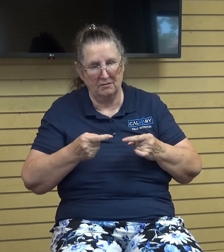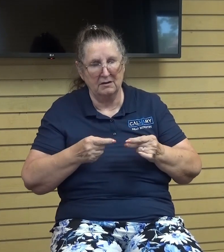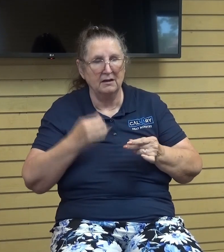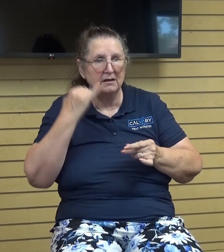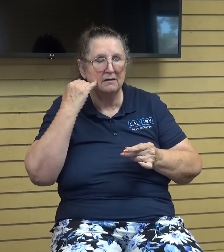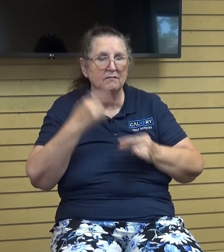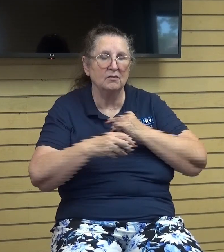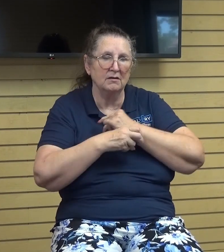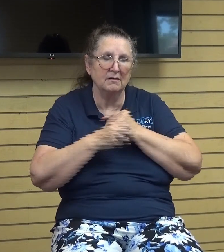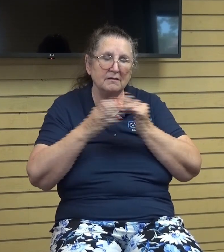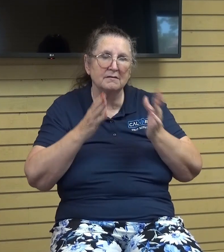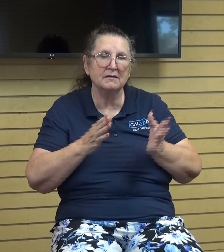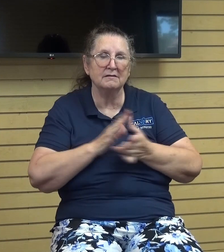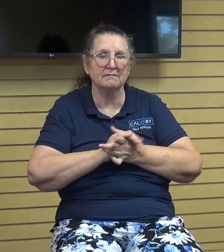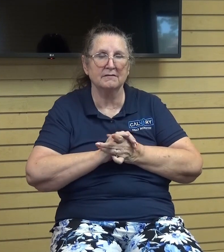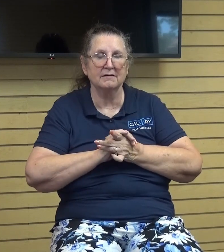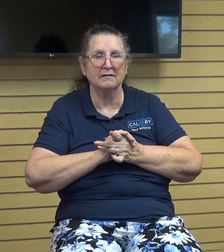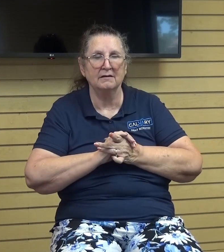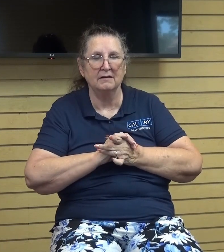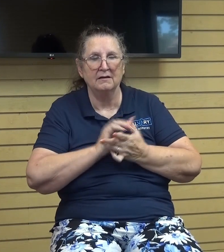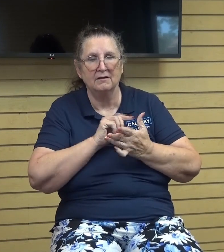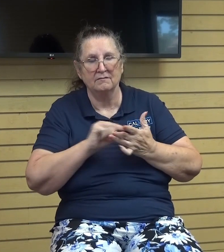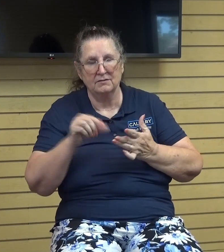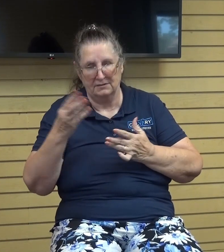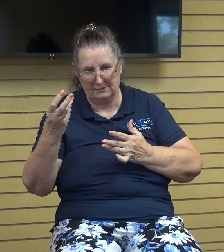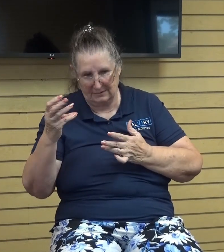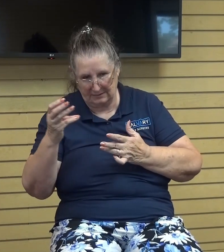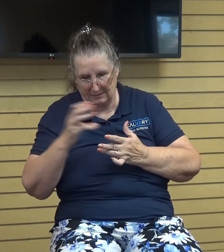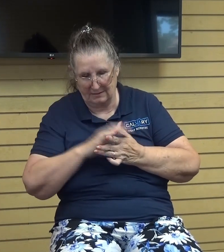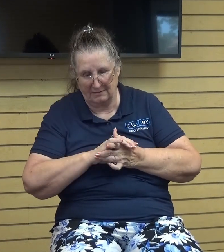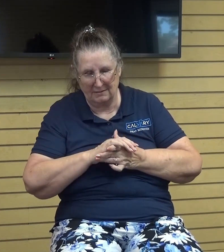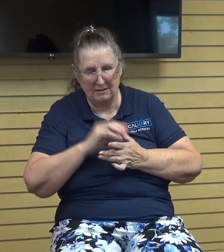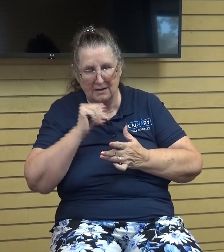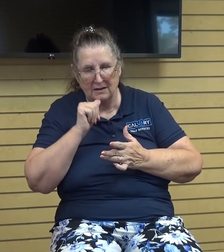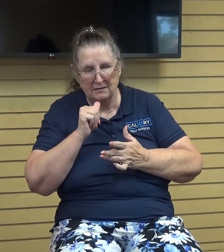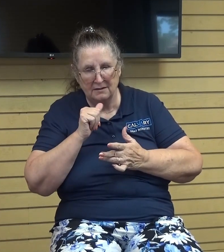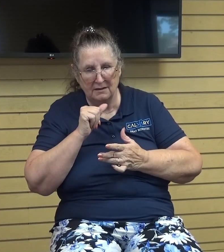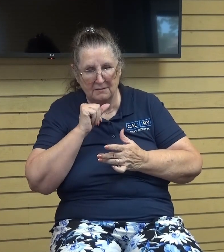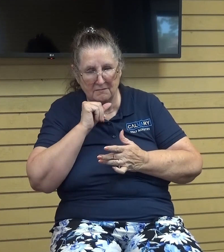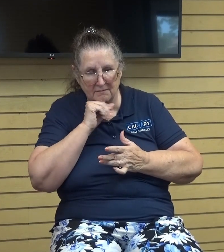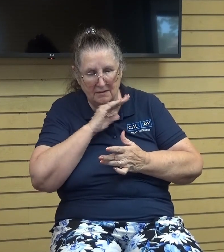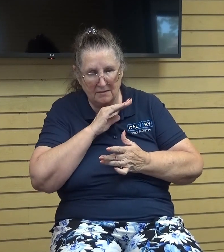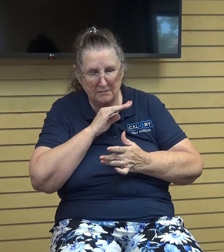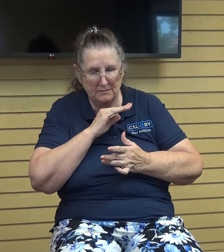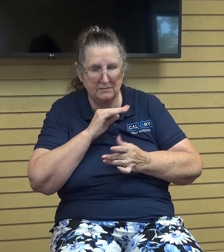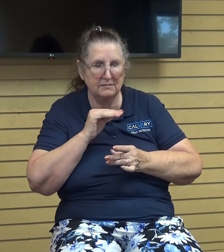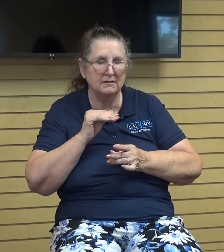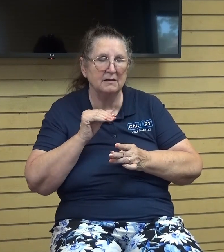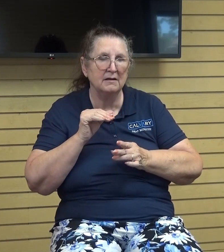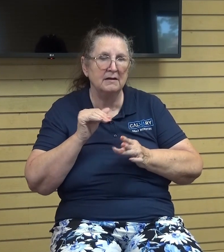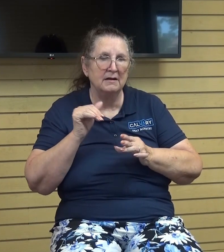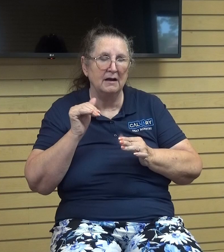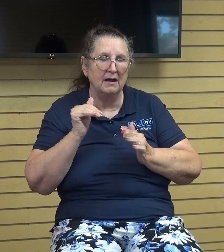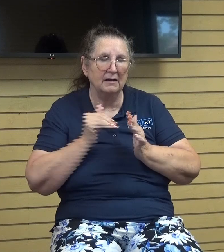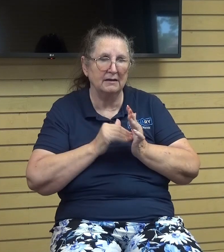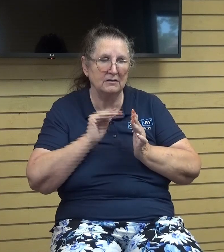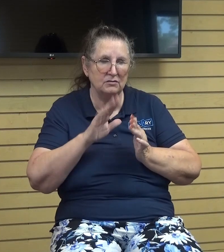thief. Verse 16, you shall not bear false witness against your neighbor. We most commonly associate